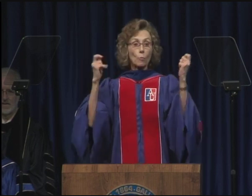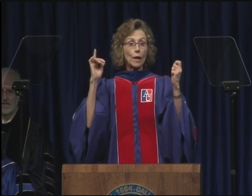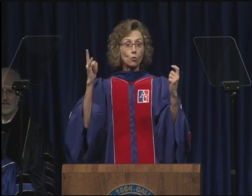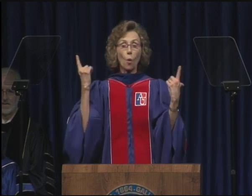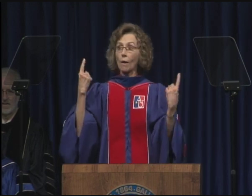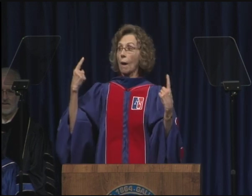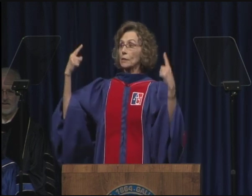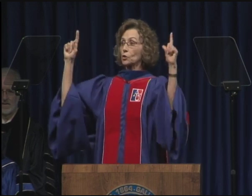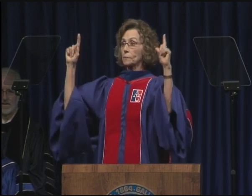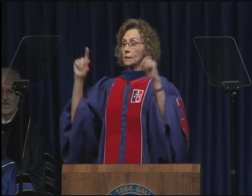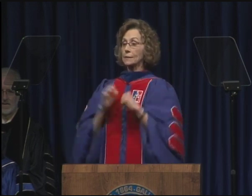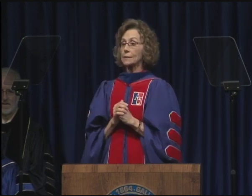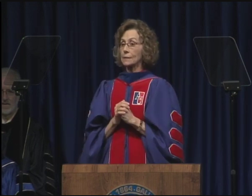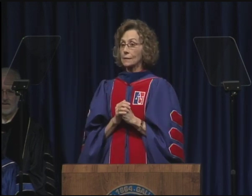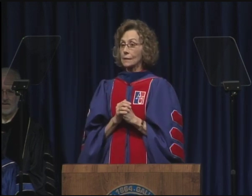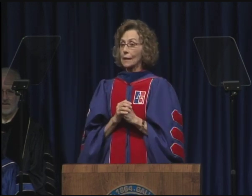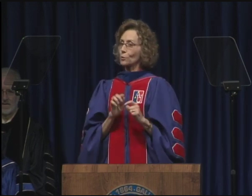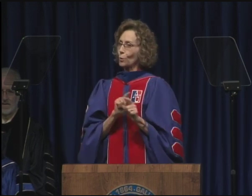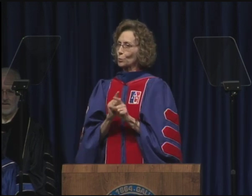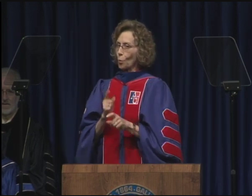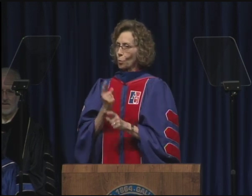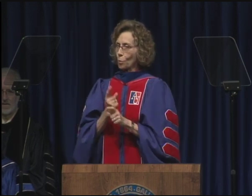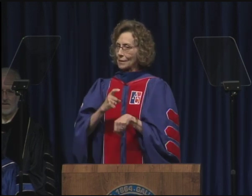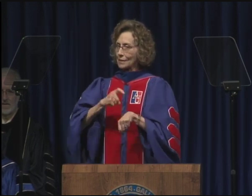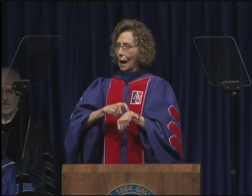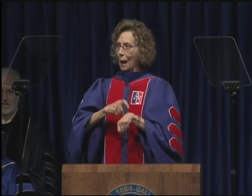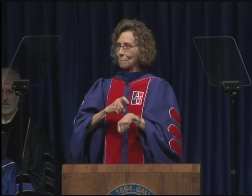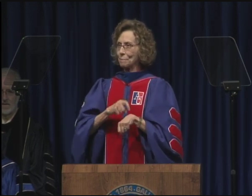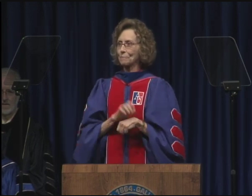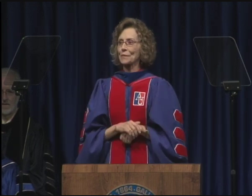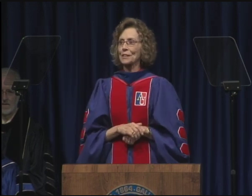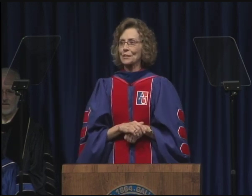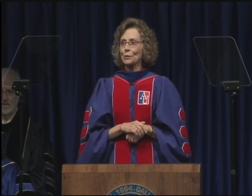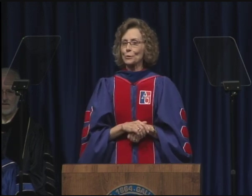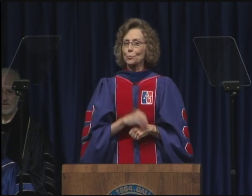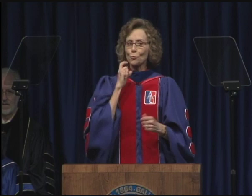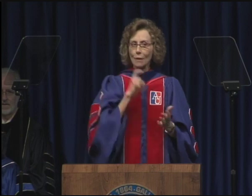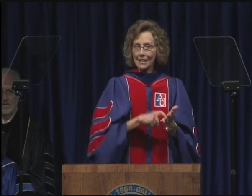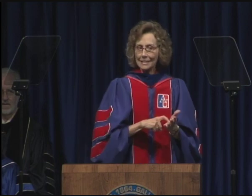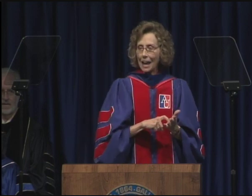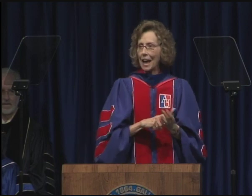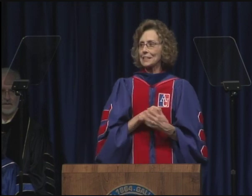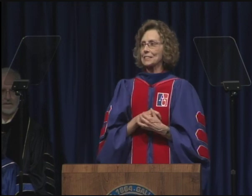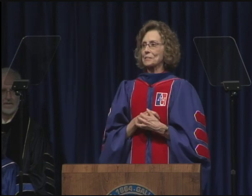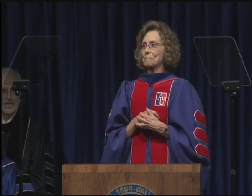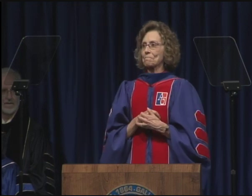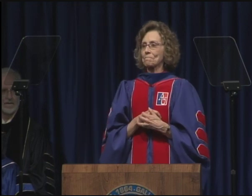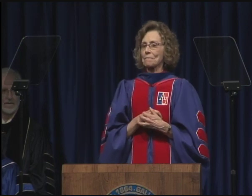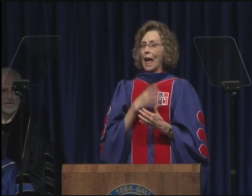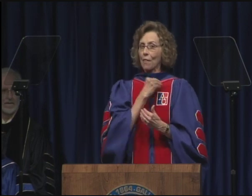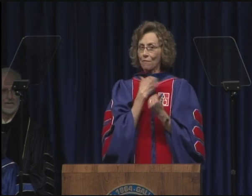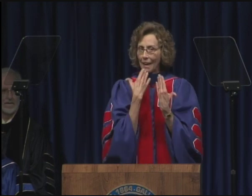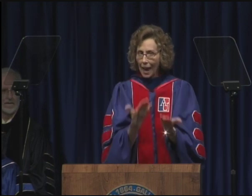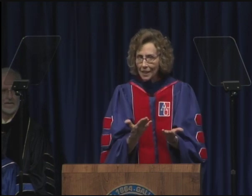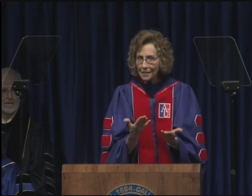As we celebrate your accomplishments, this is also an appropriate time to recognize and